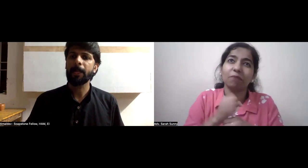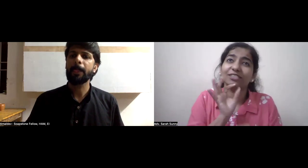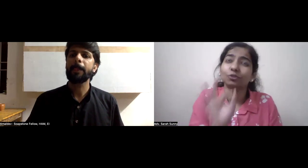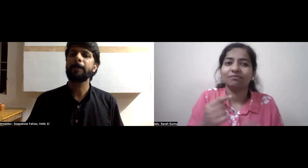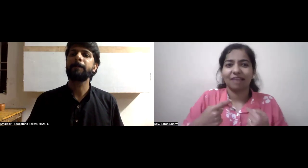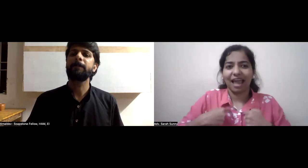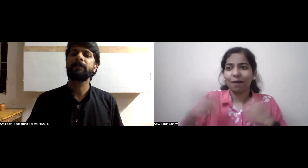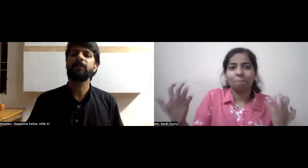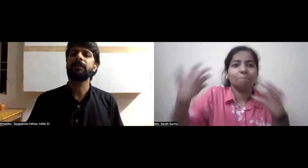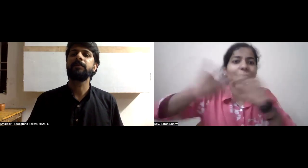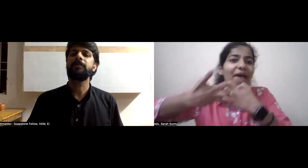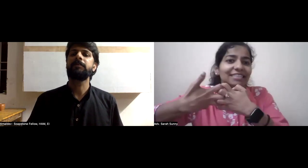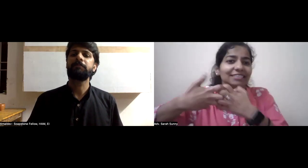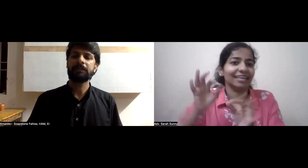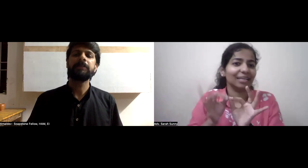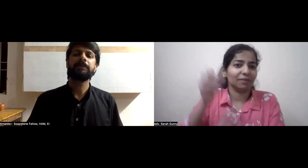would prefer